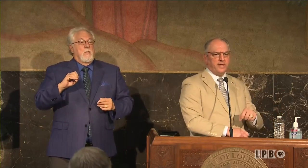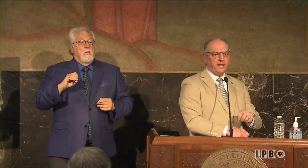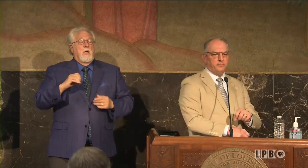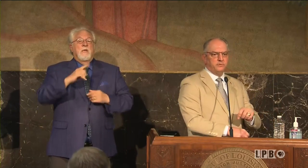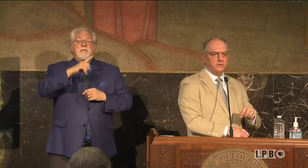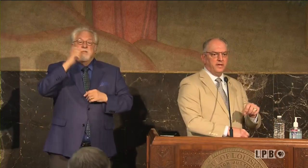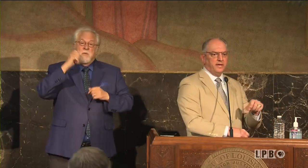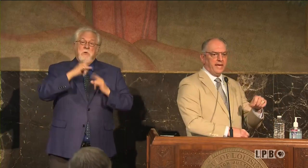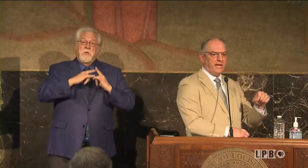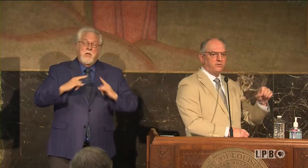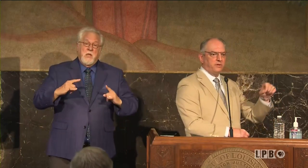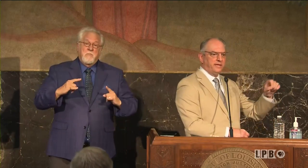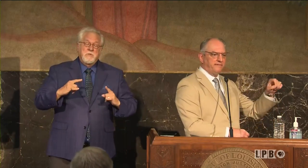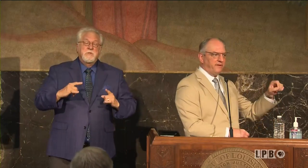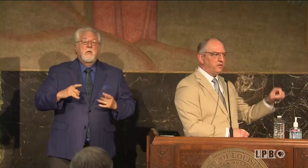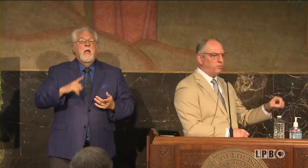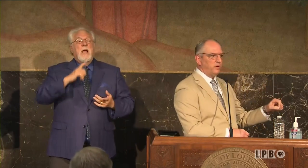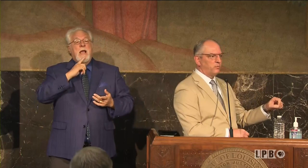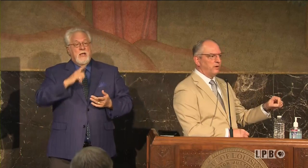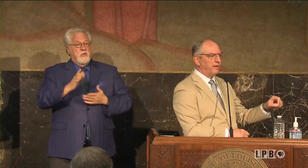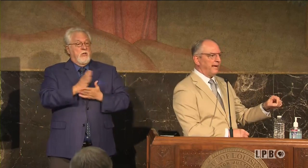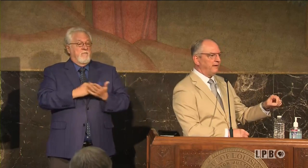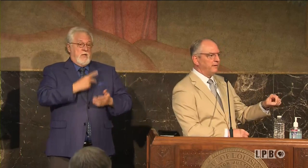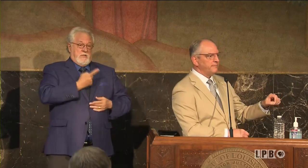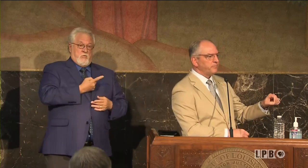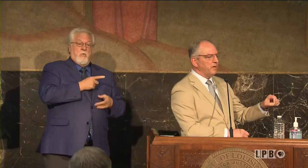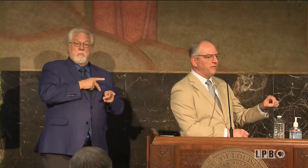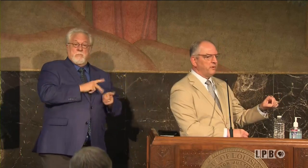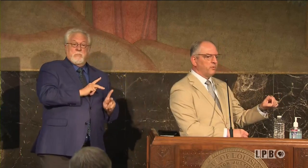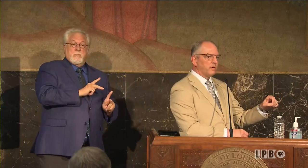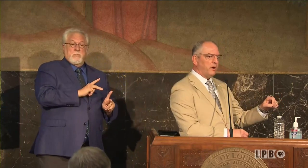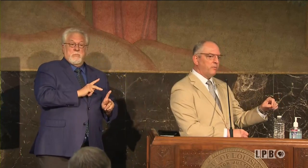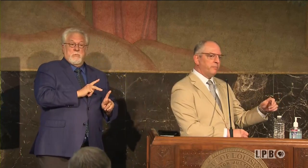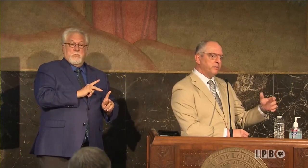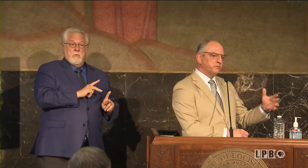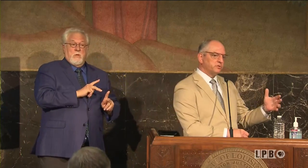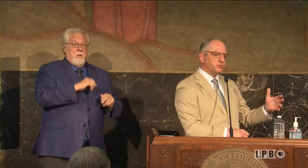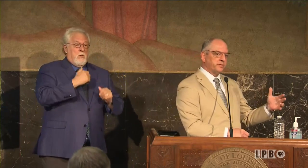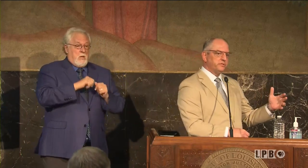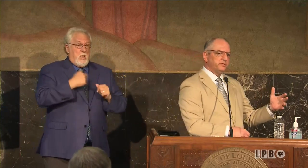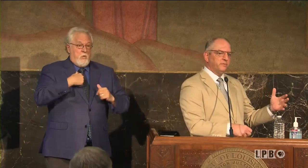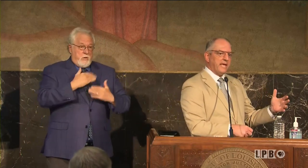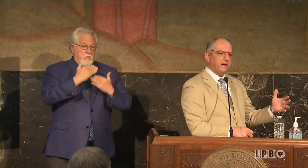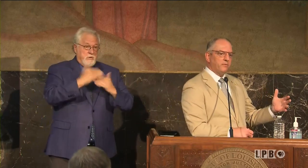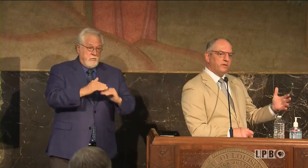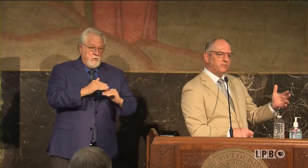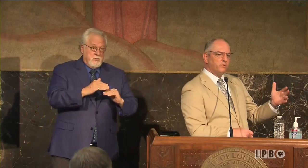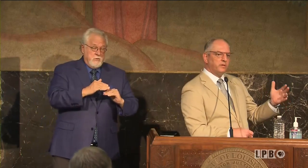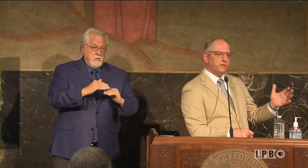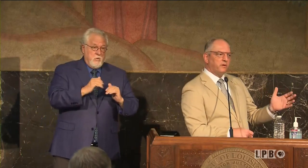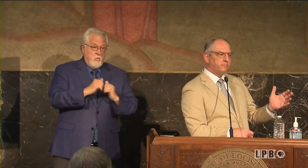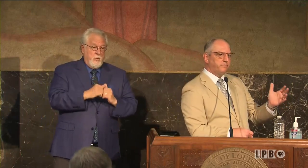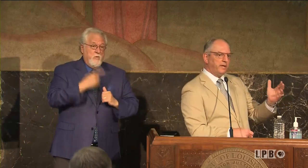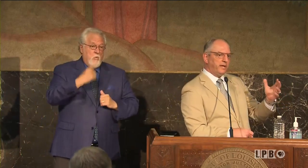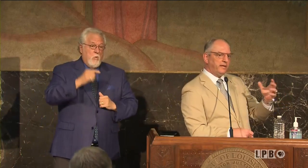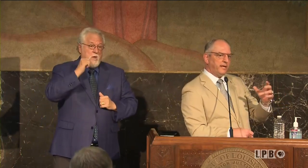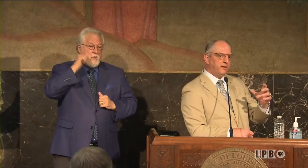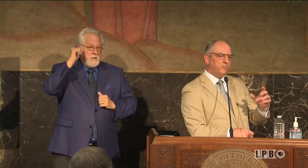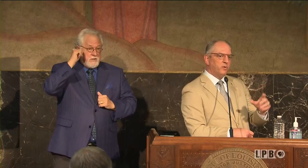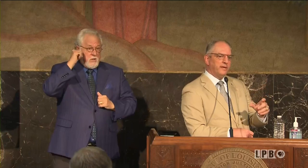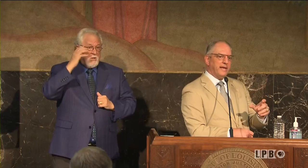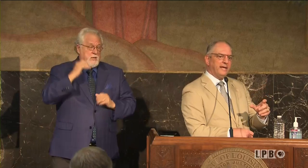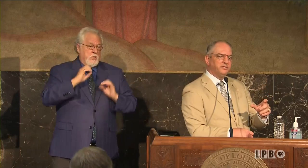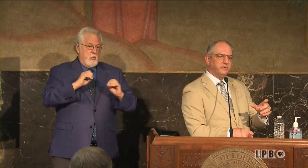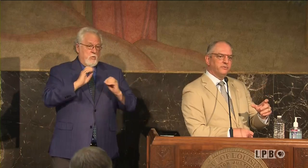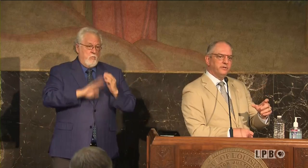Summer camps actually in phase 1 were allowed. If you recall, we put some restrictions on that with 1 adult and no